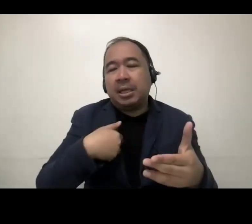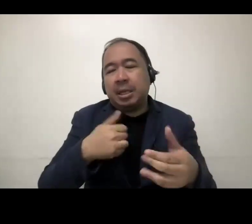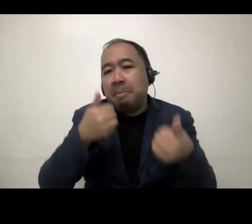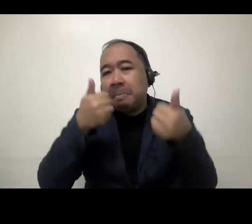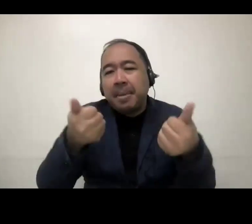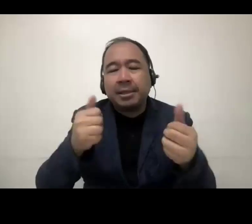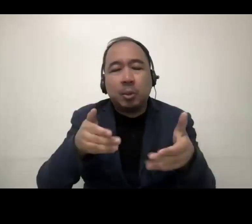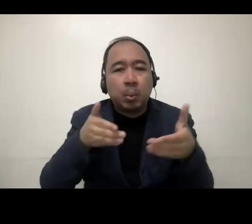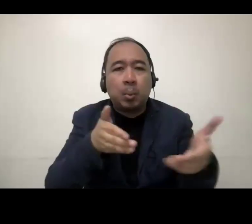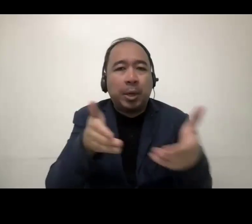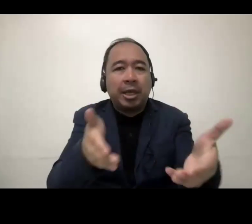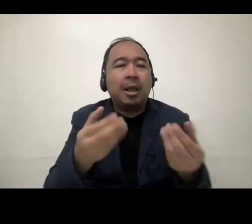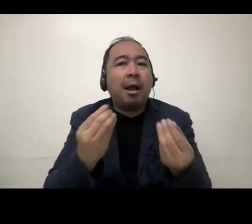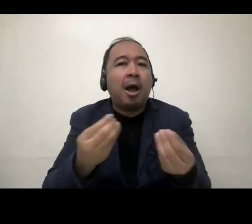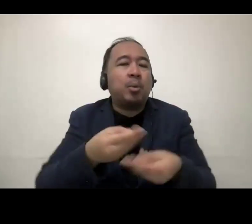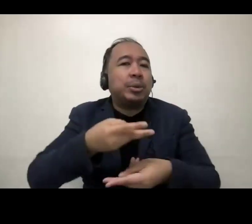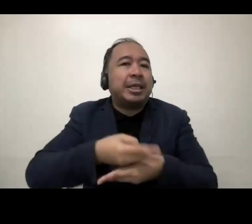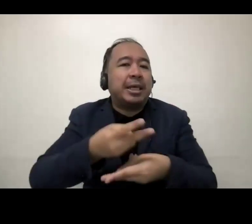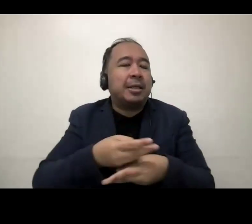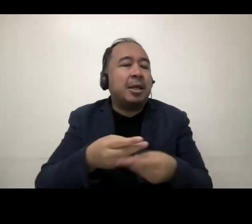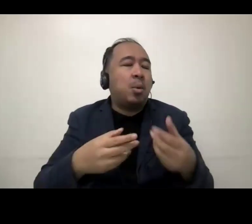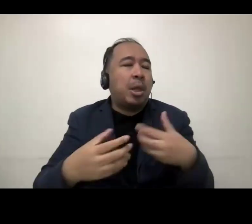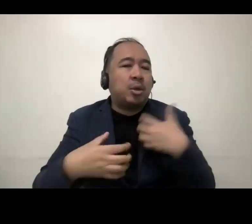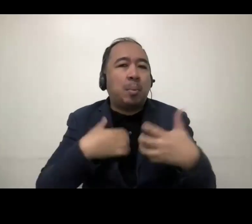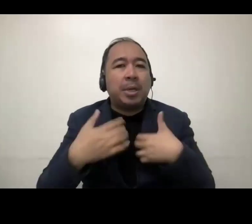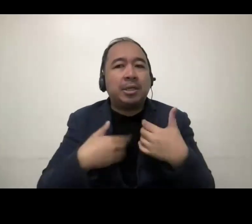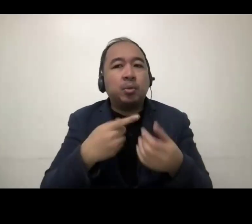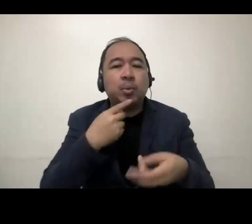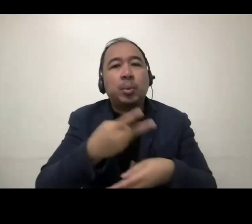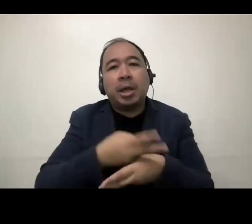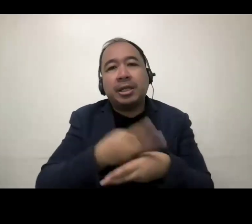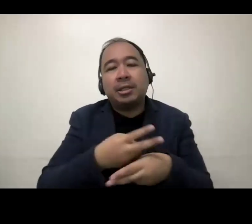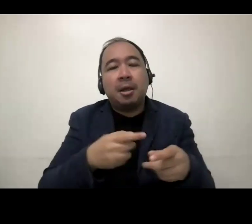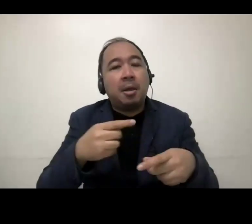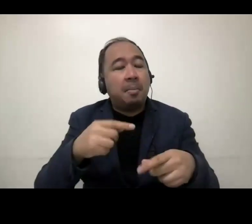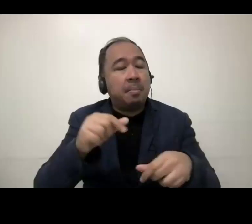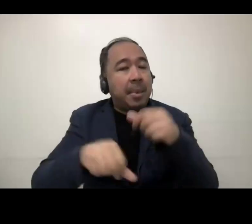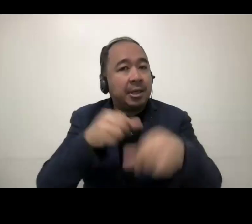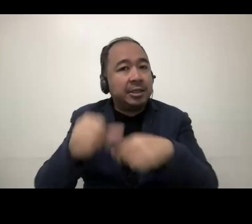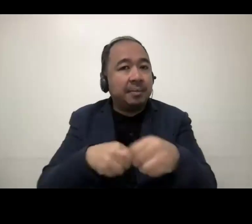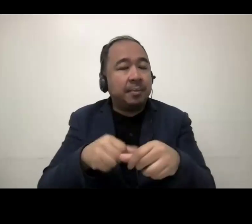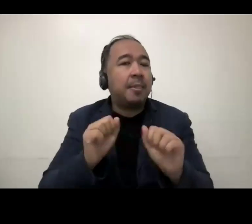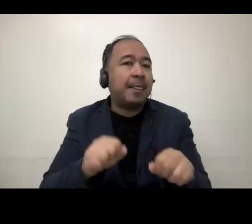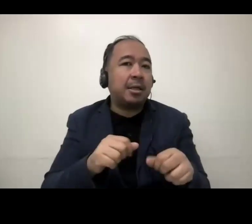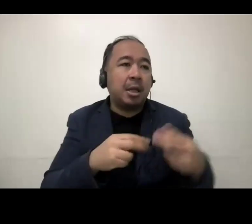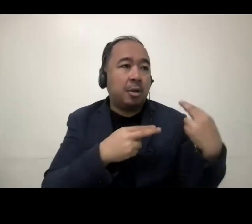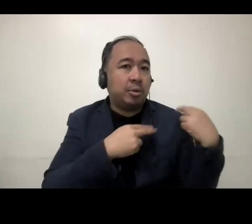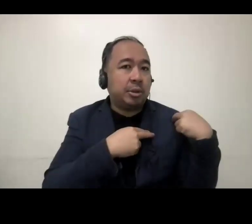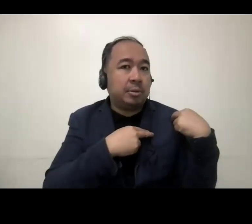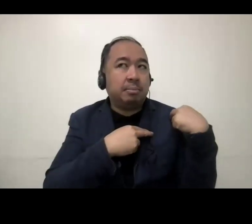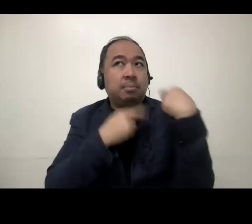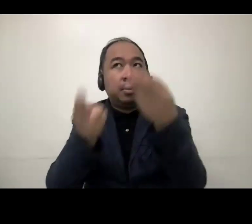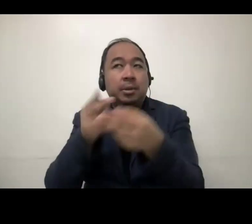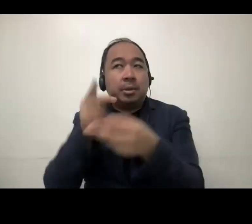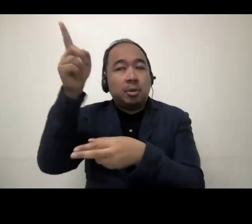effective mechanism that takes care of the cases that really need to be handled by the mechanism, and at the same point to devolve the responsibility to management